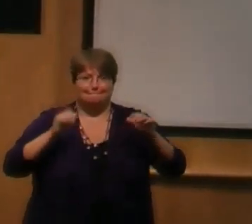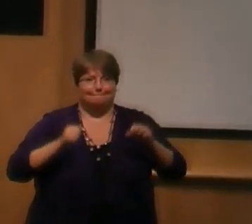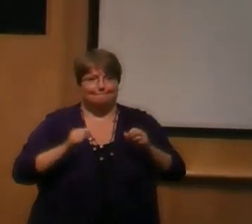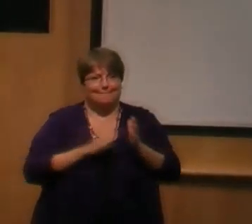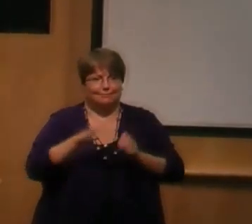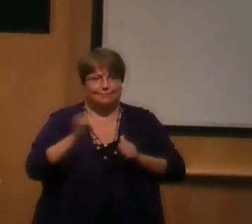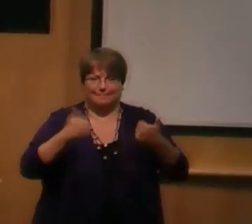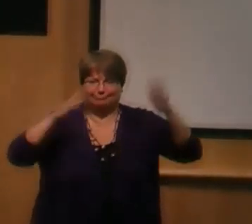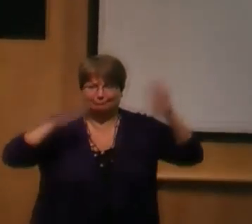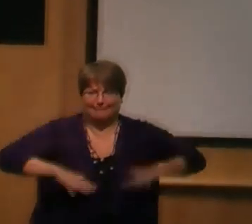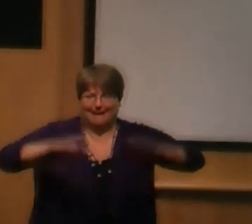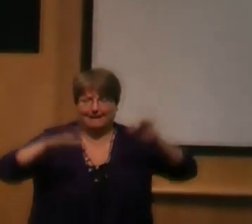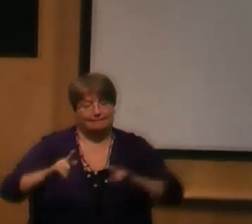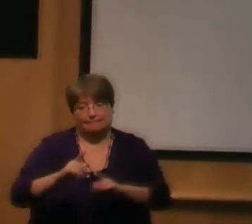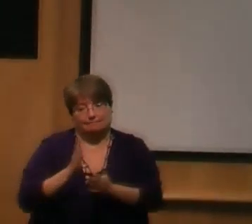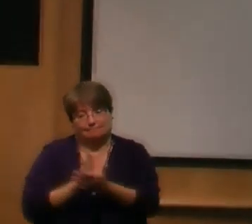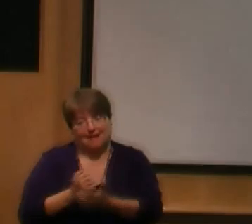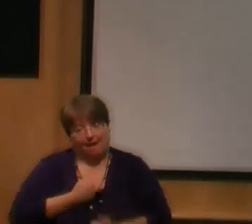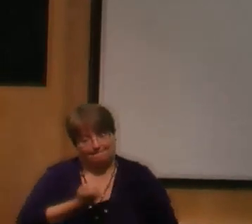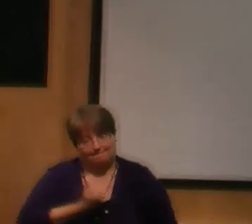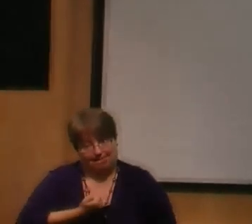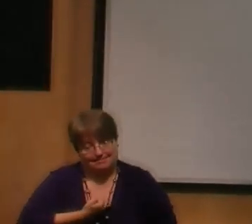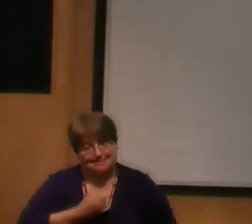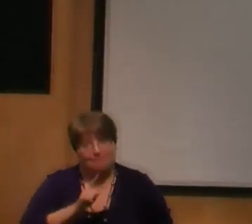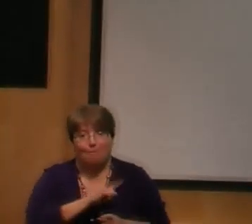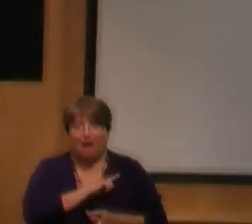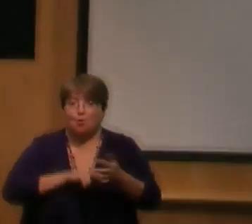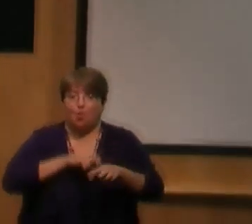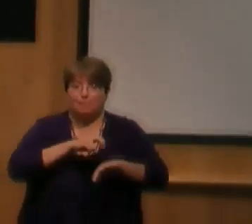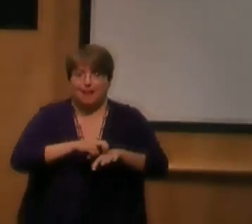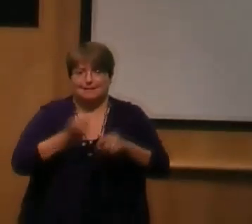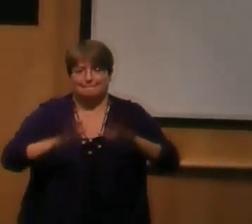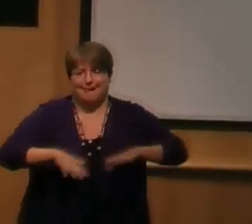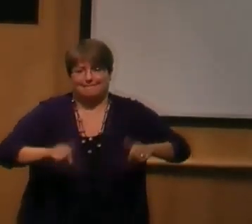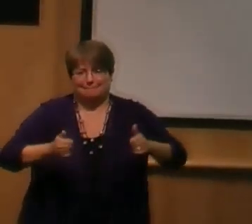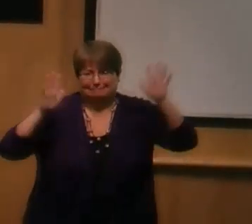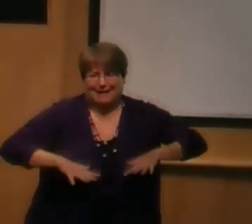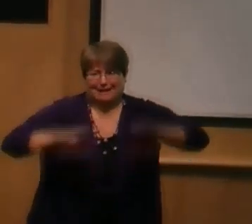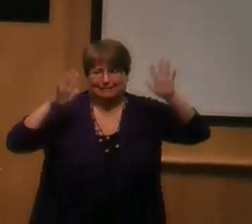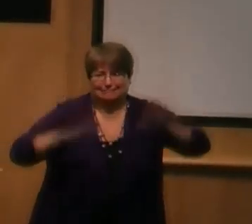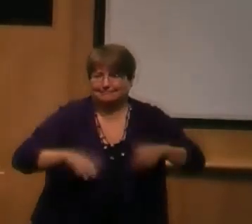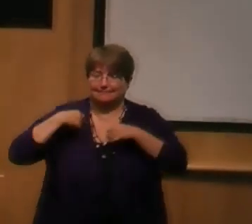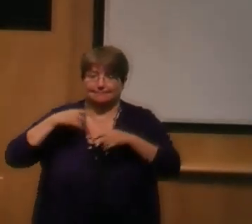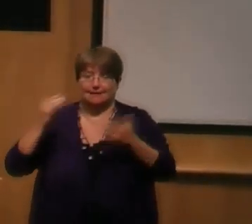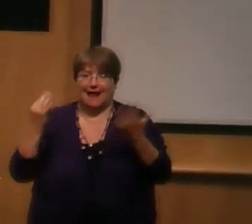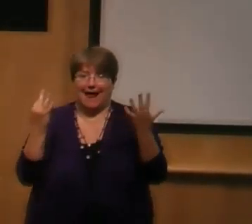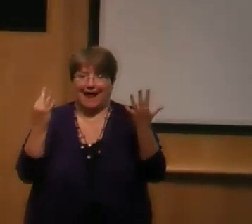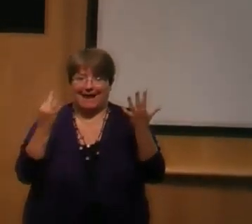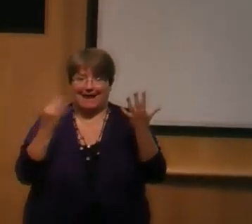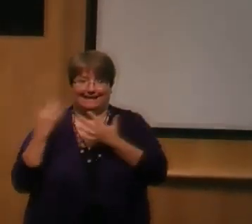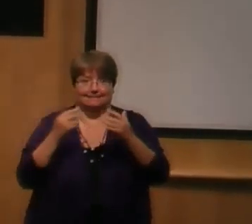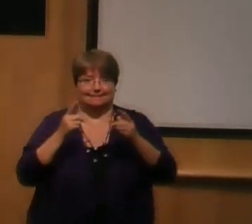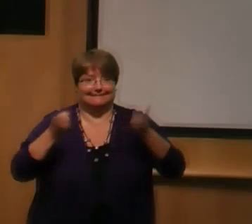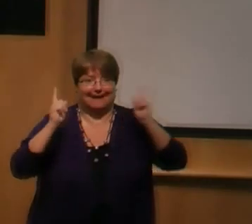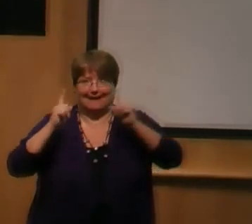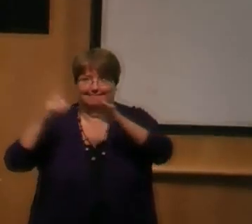Rosemary had mentioned that Manchester is infamous for the rain, but today I was going to be mindful because the Northern Ireland is in Belfast and it's been torrential rain this